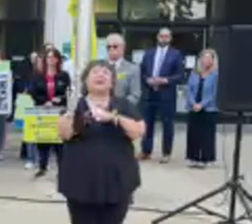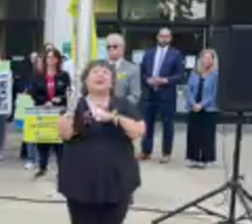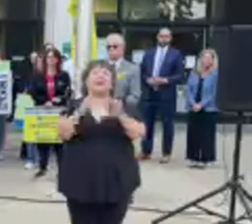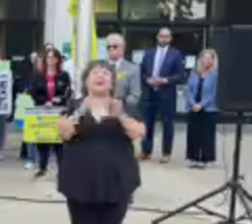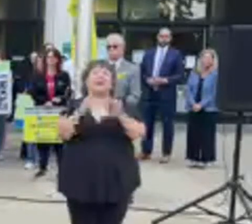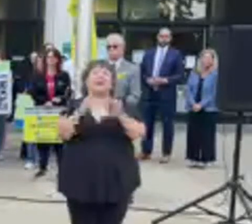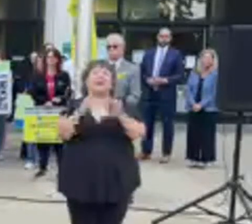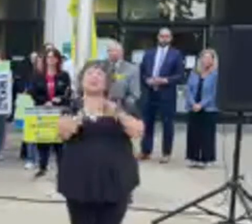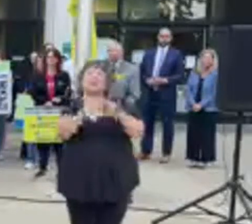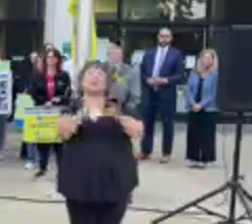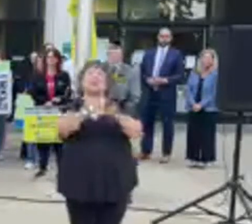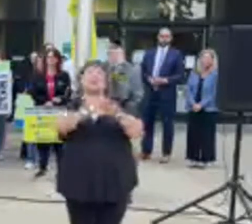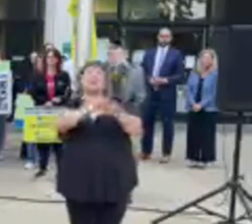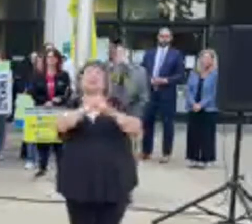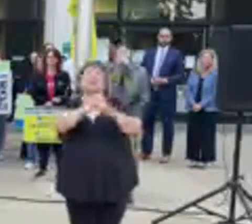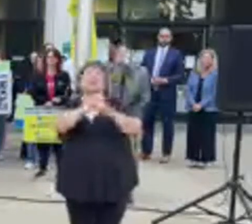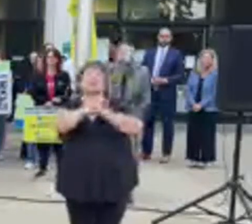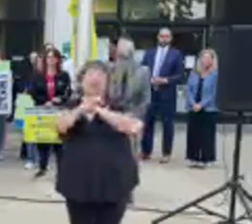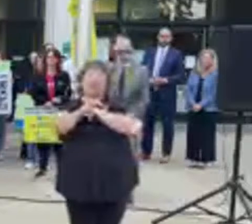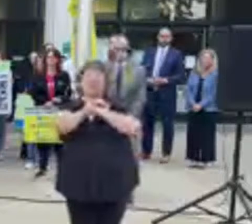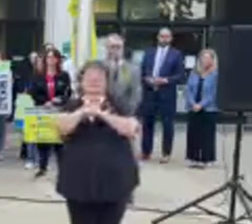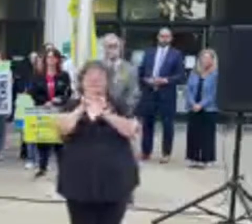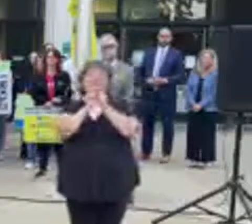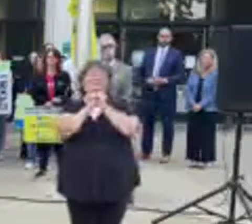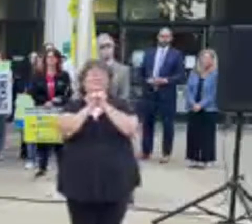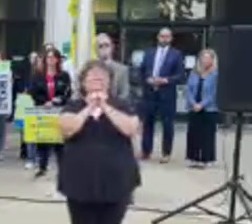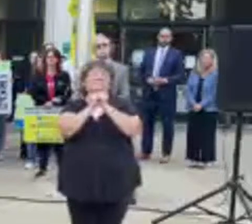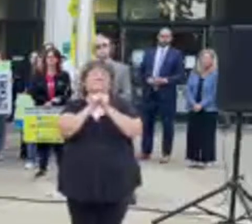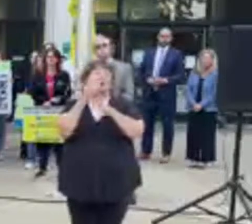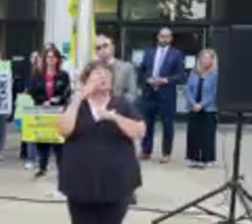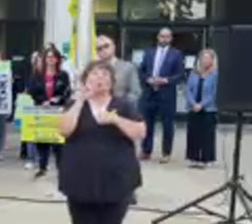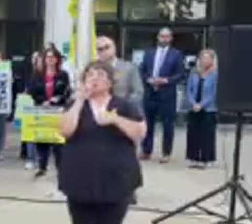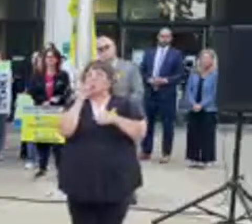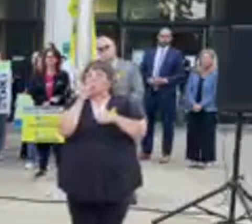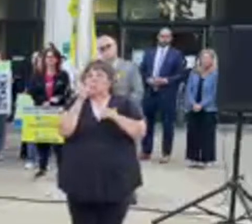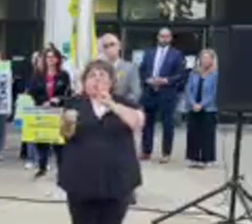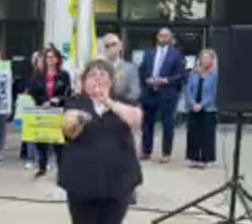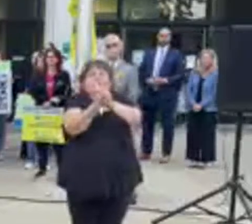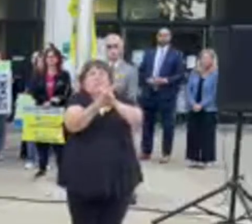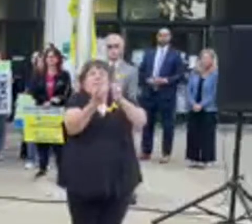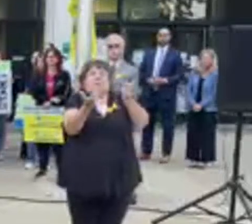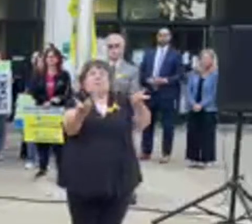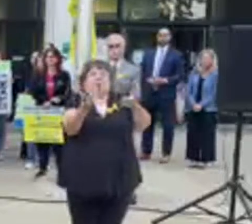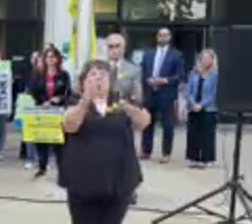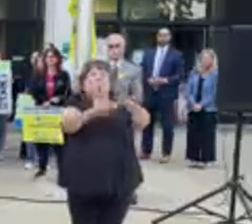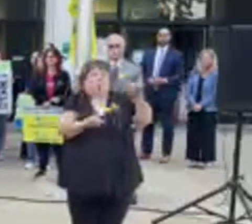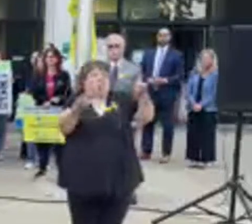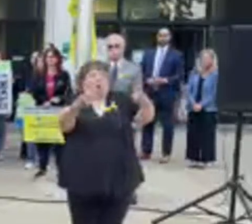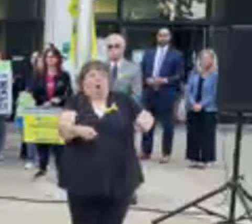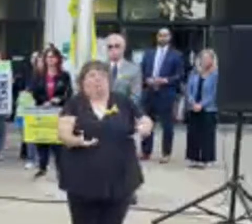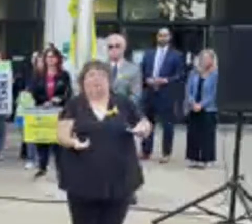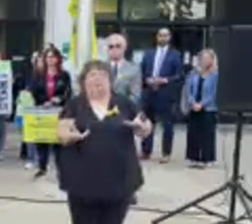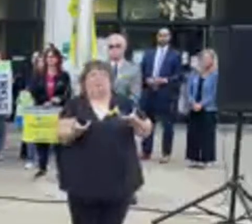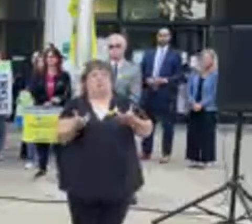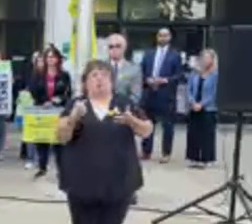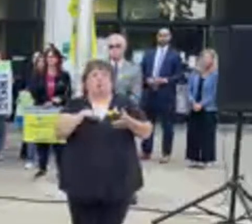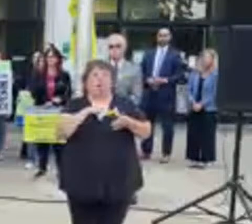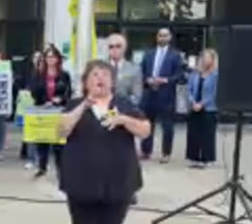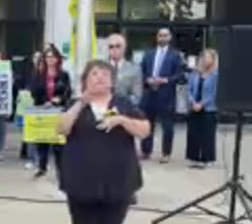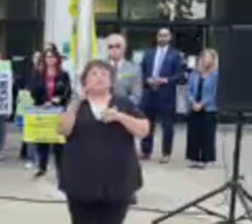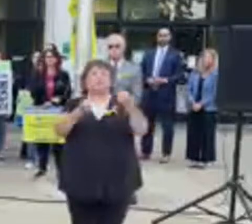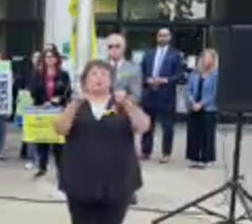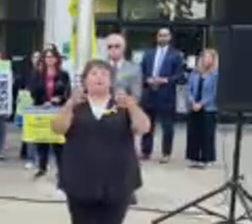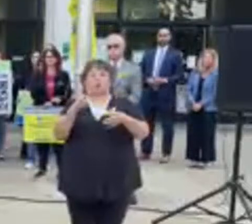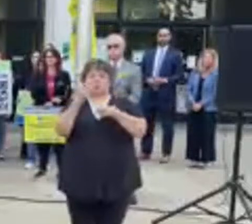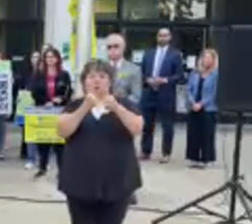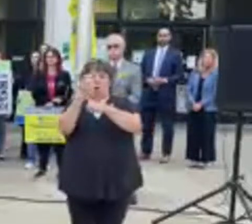It's a community all working together. You never know who you're going to run into, in what setting. We had a bus driver